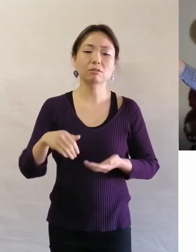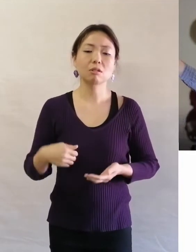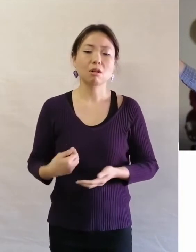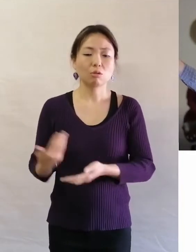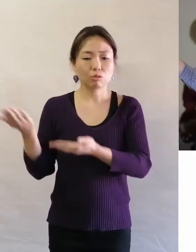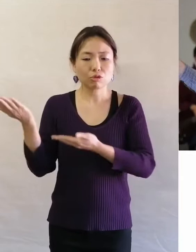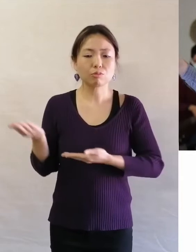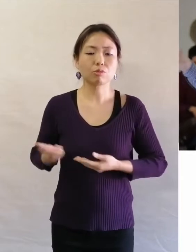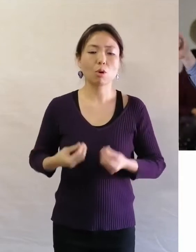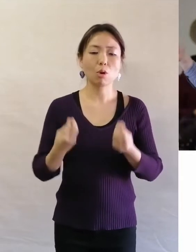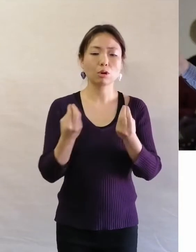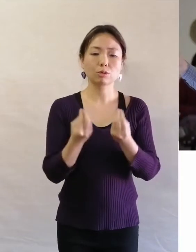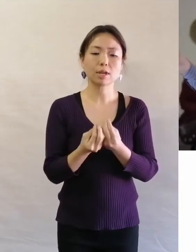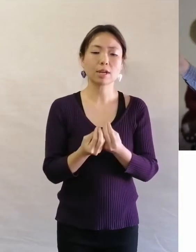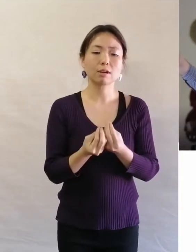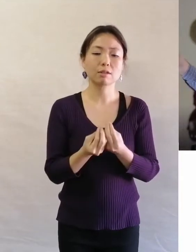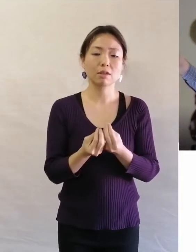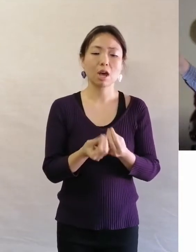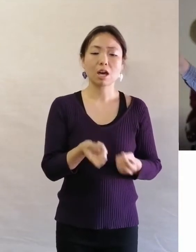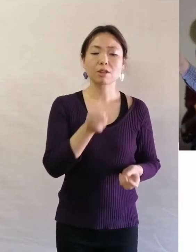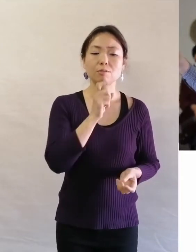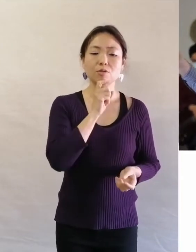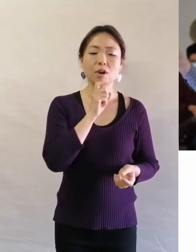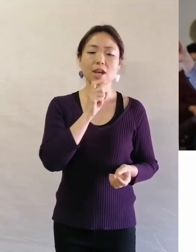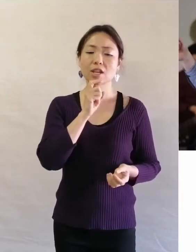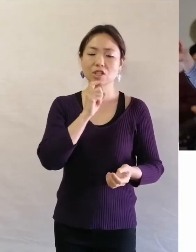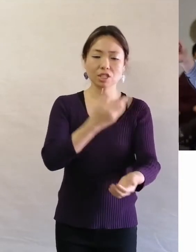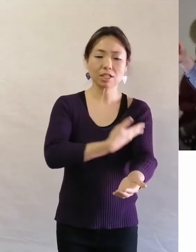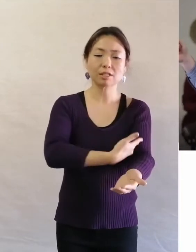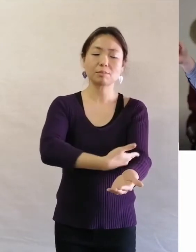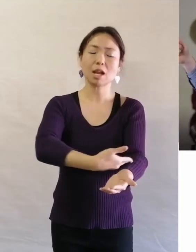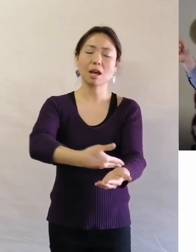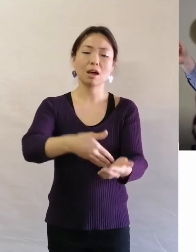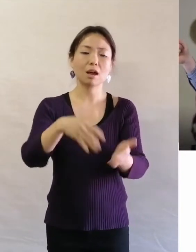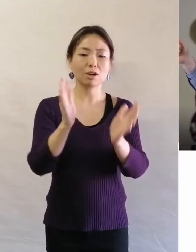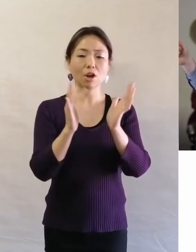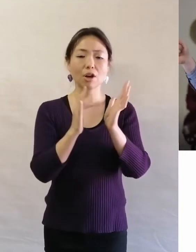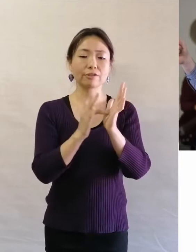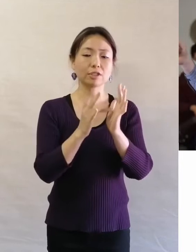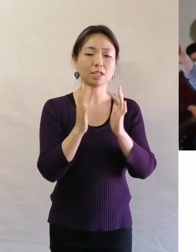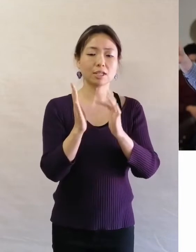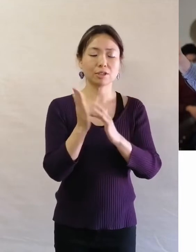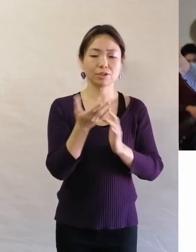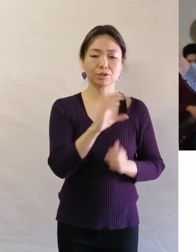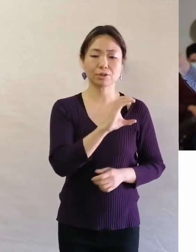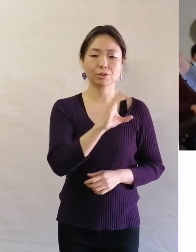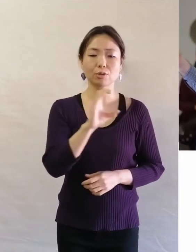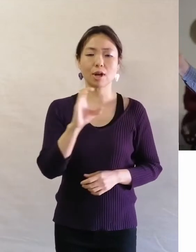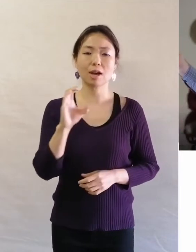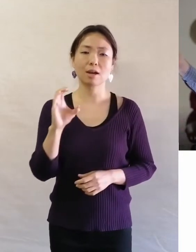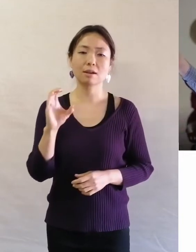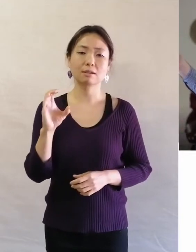Forgiveness was bought with the precious blood of